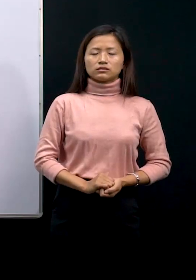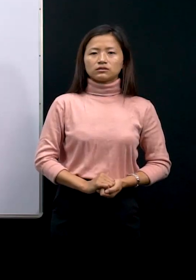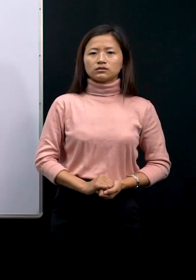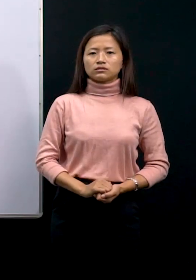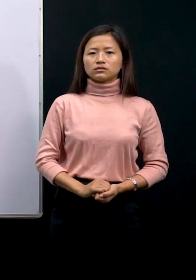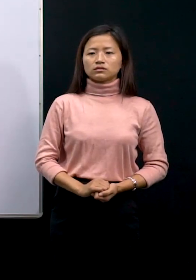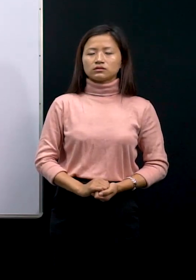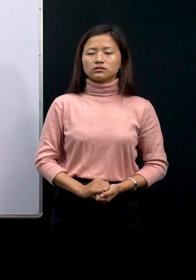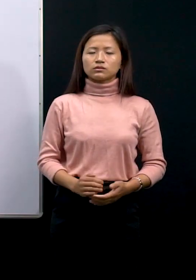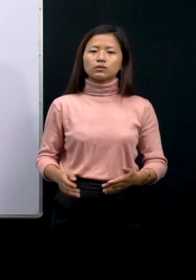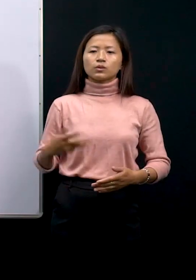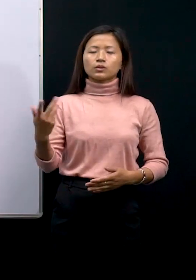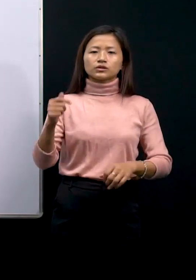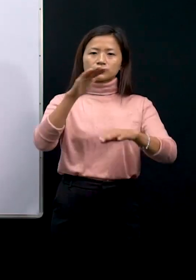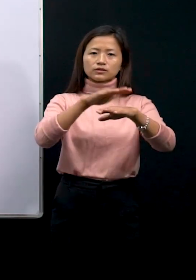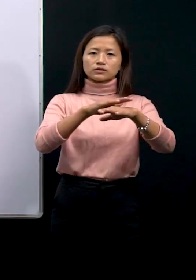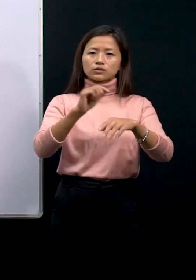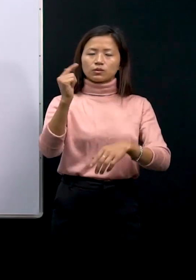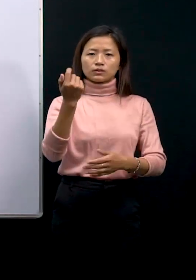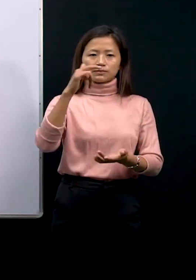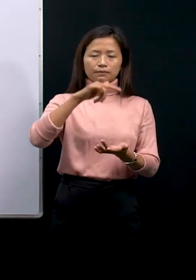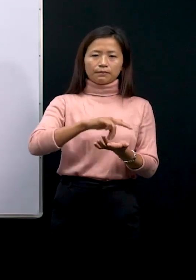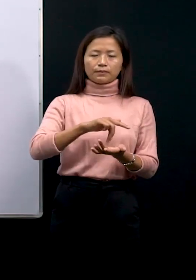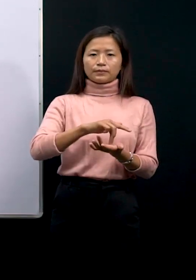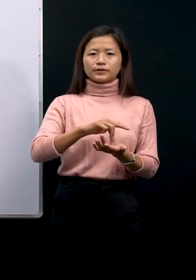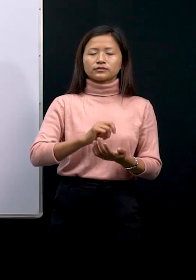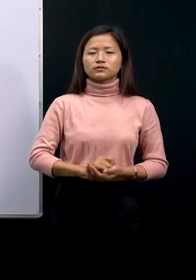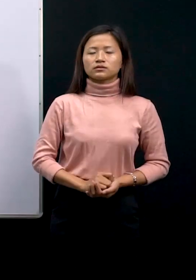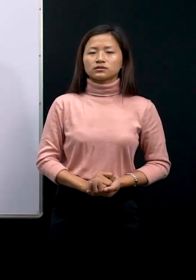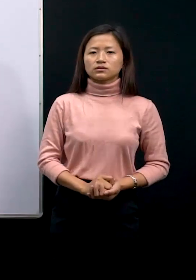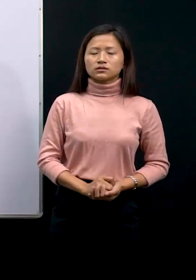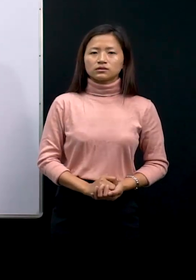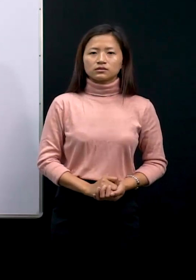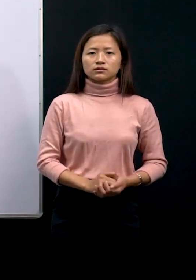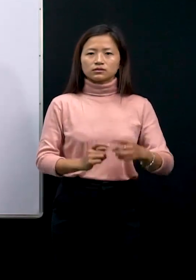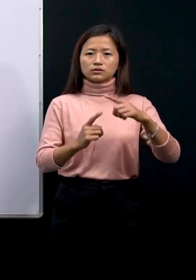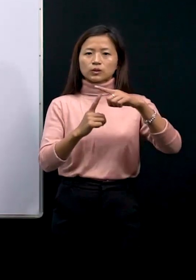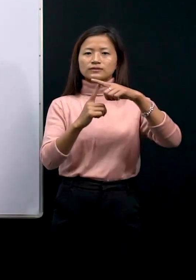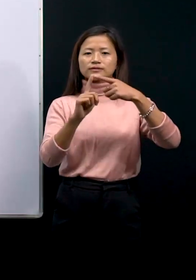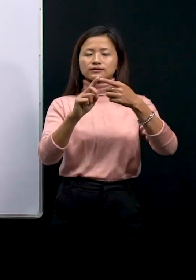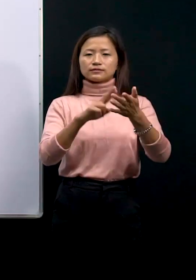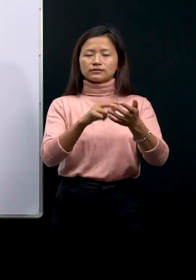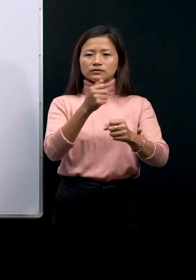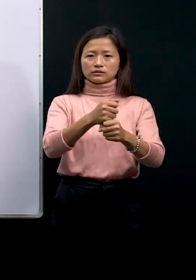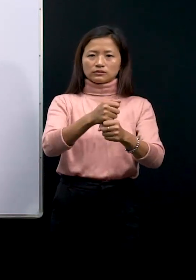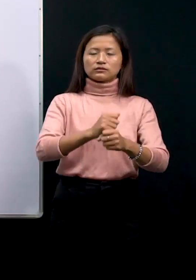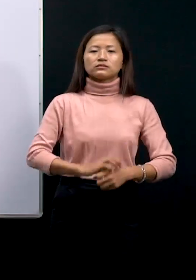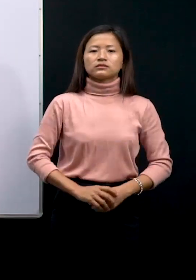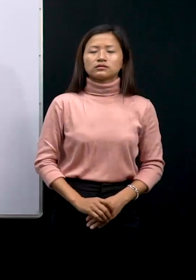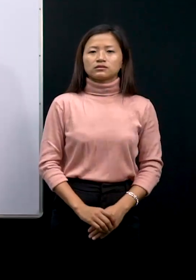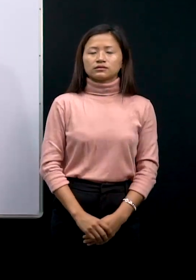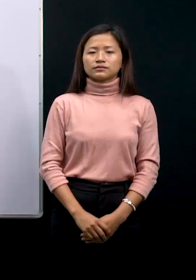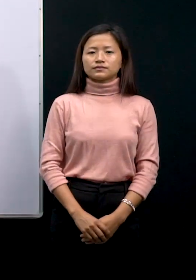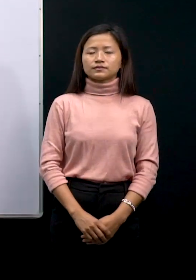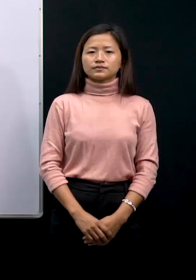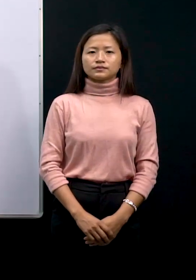to the circle which touches the only one place, right? So this is called what? Tangent, right? So AP and AS both are